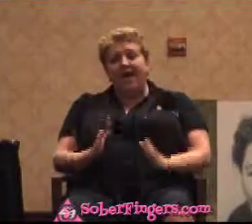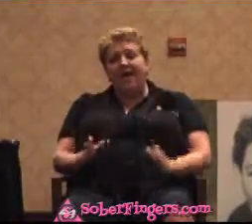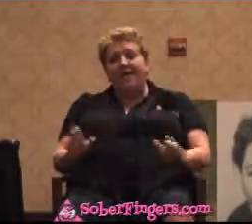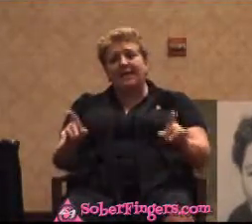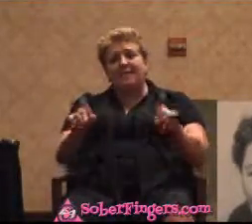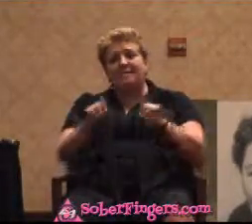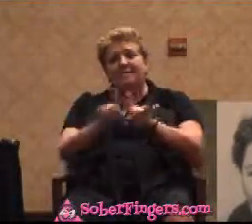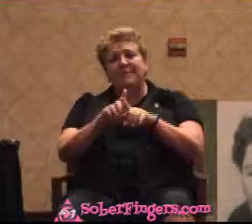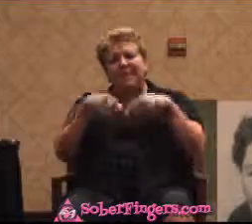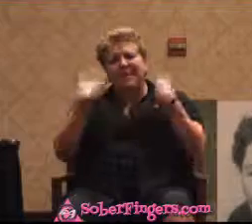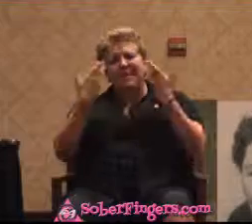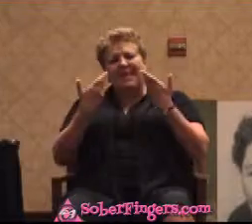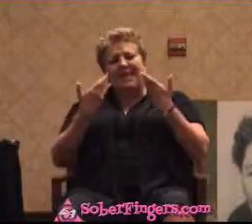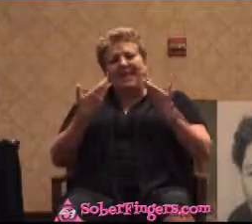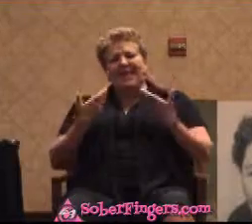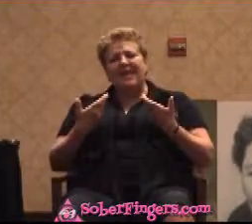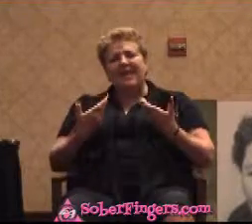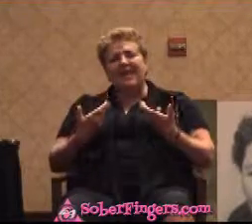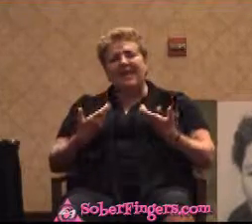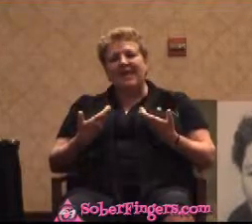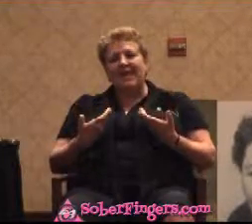like me.